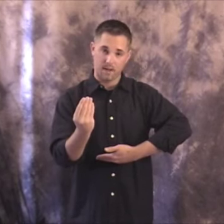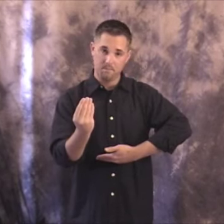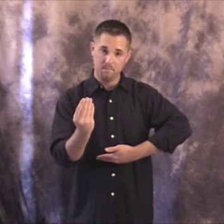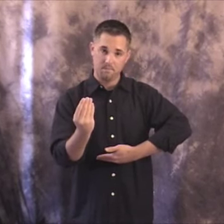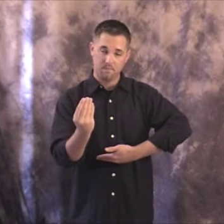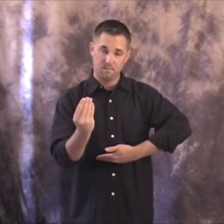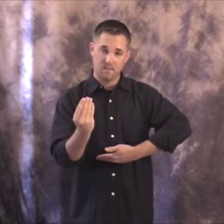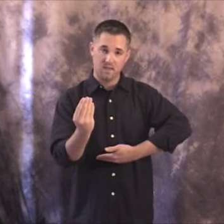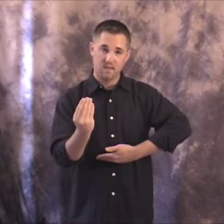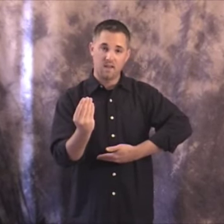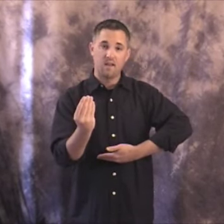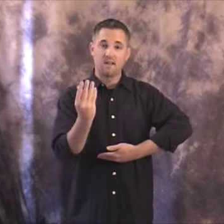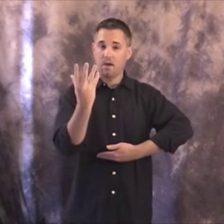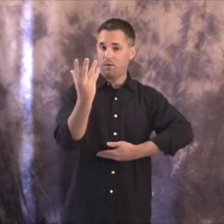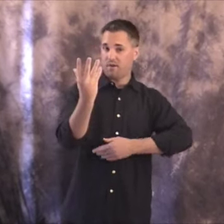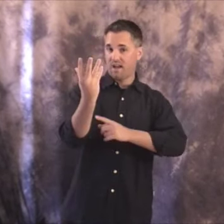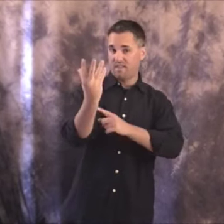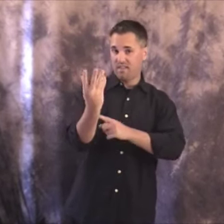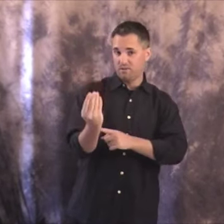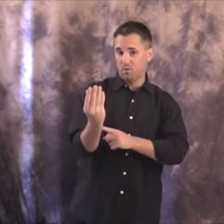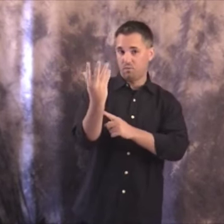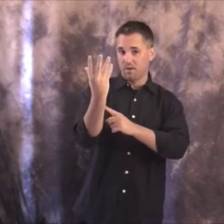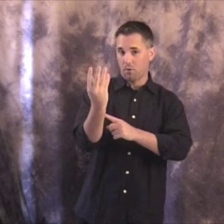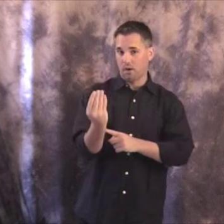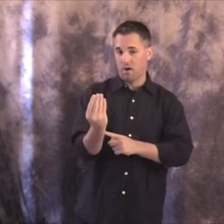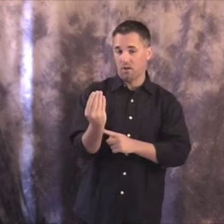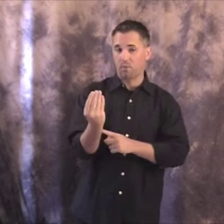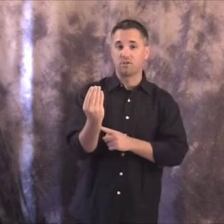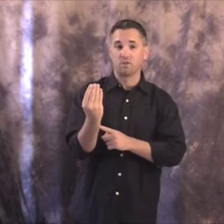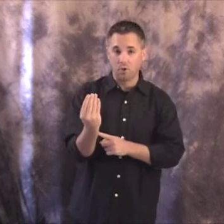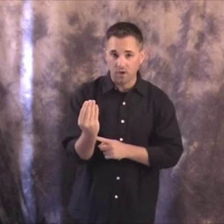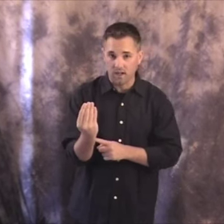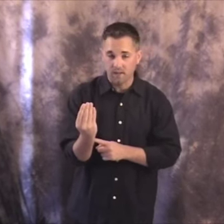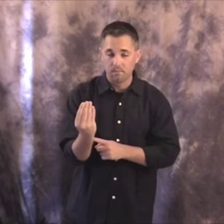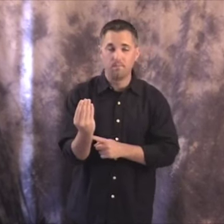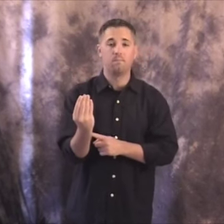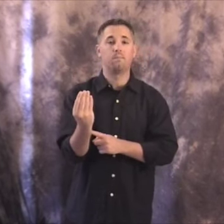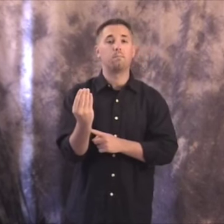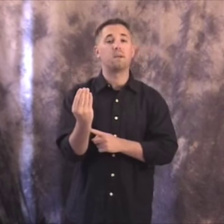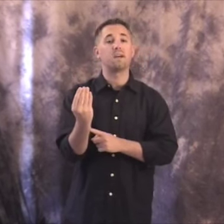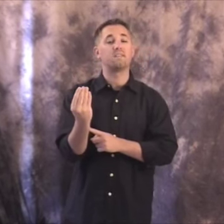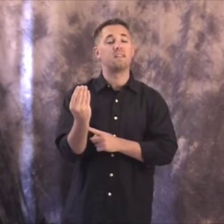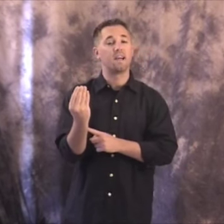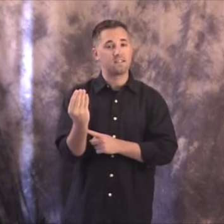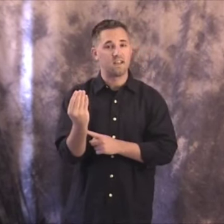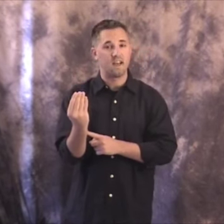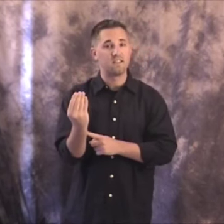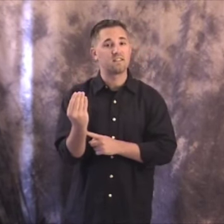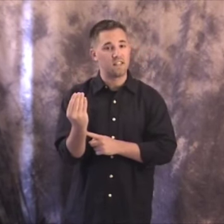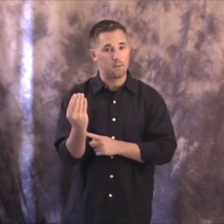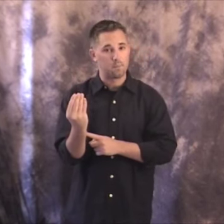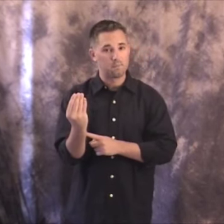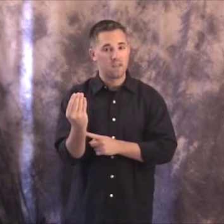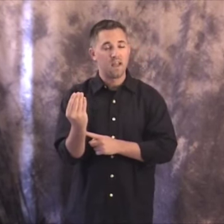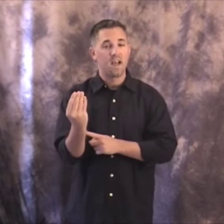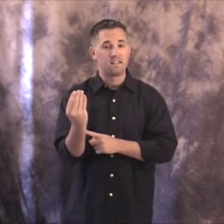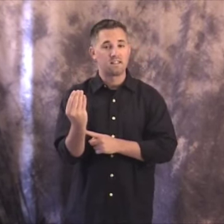Okay? Now you've got this movement going on, which is good, because the next sign is sleep. And